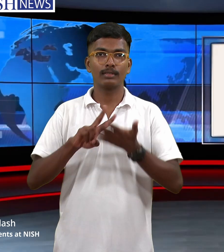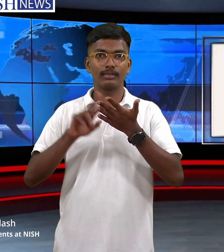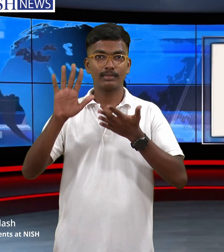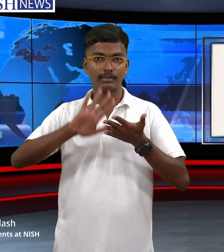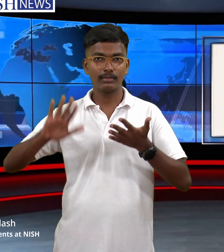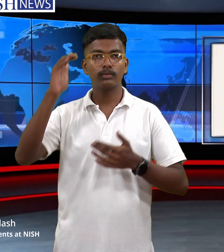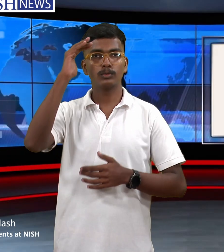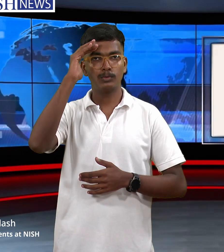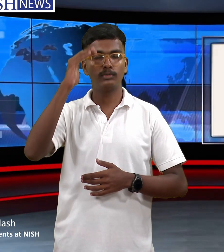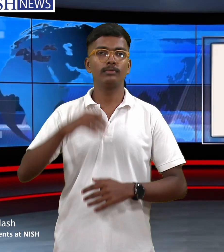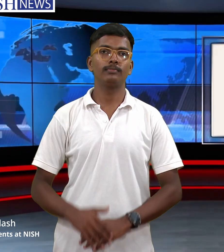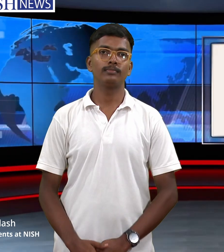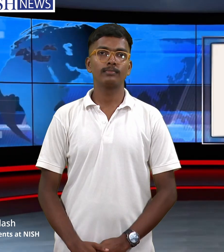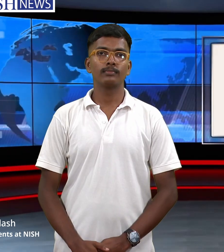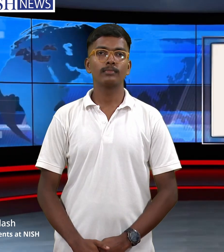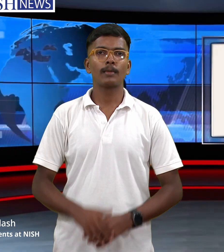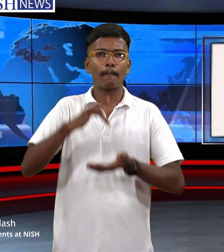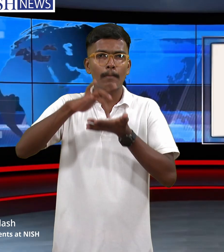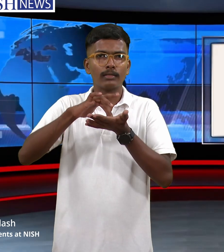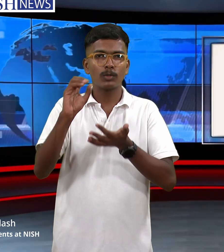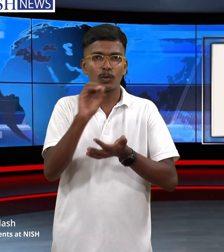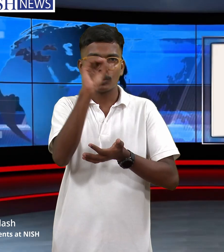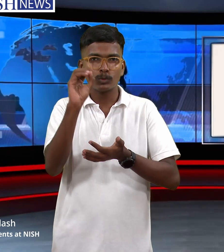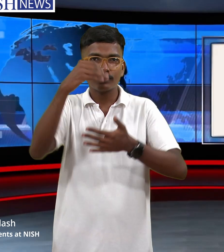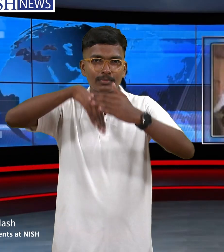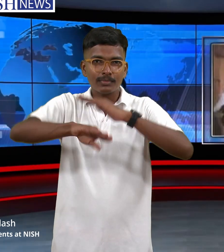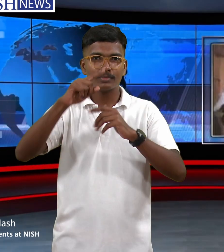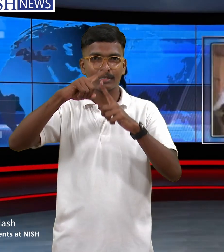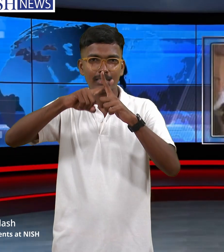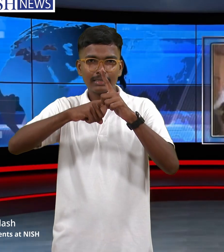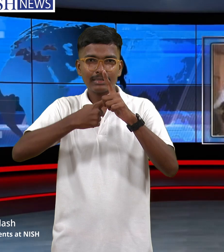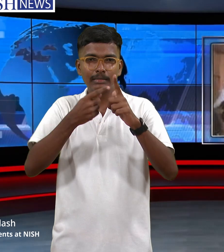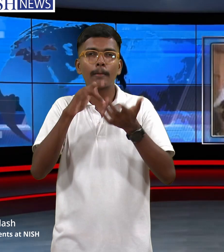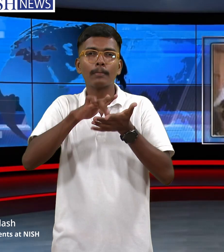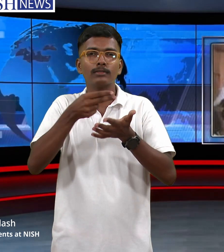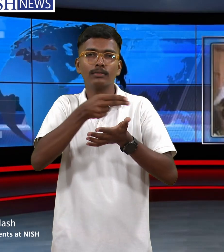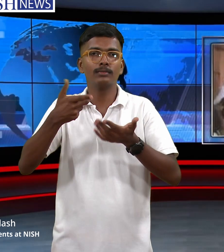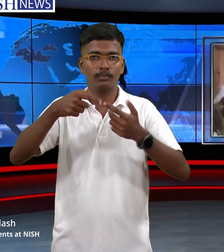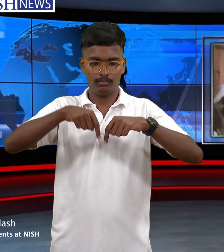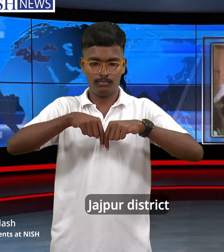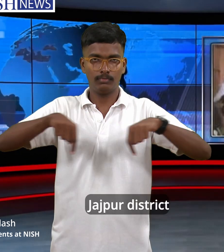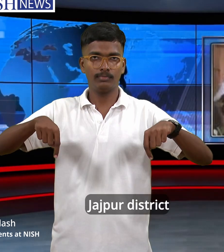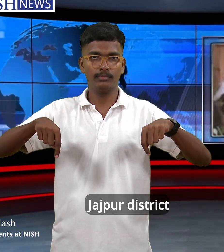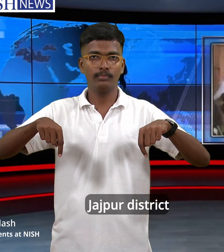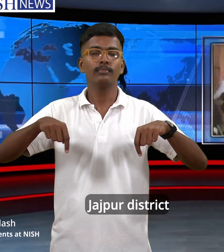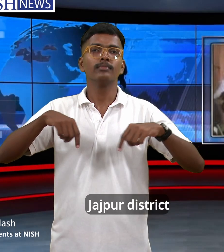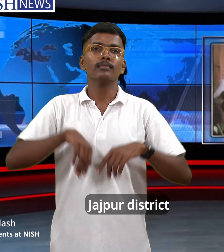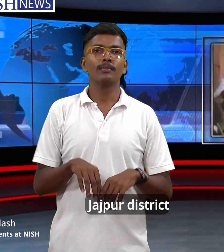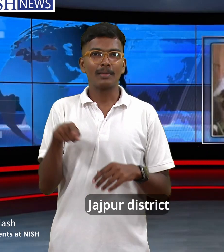to national news. At least 5 persons, including a woman, died and around 35 others were injured after a